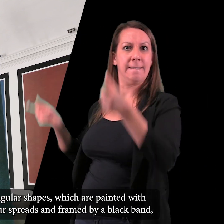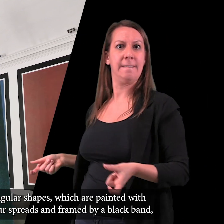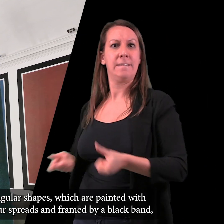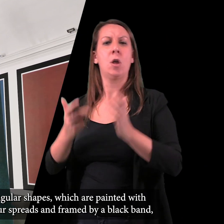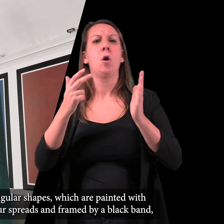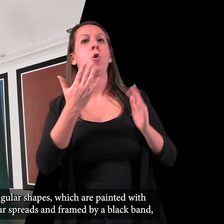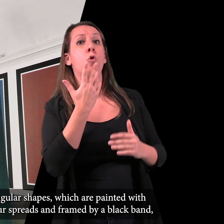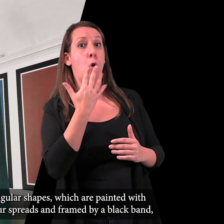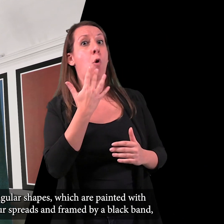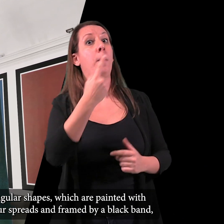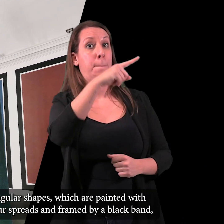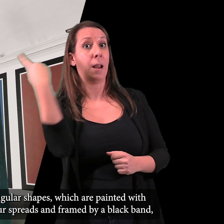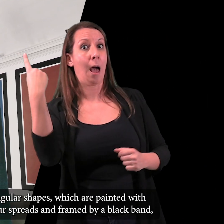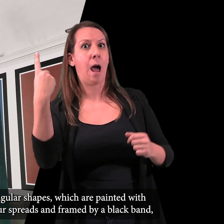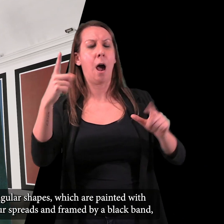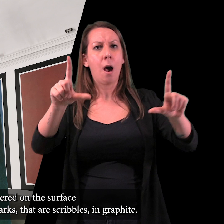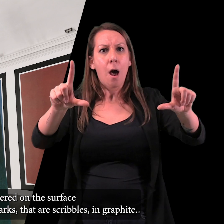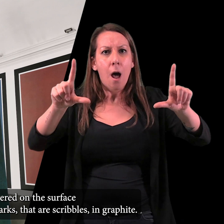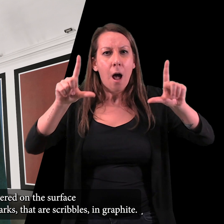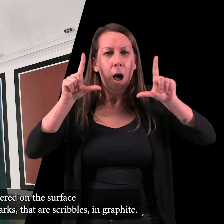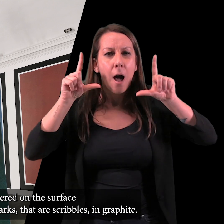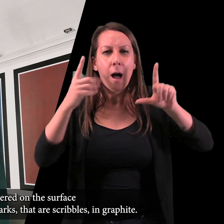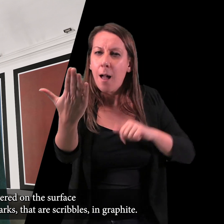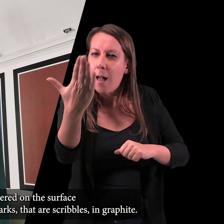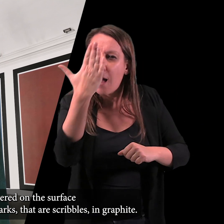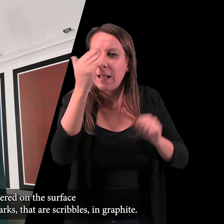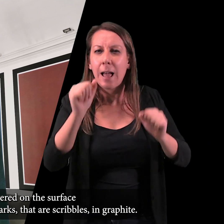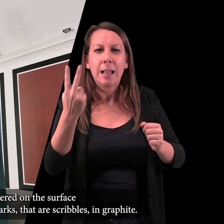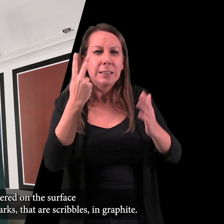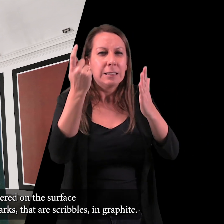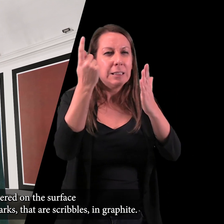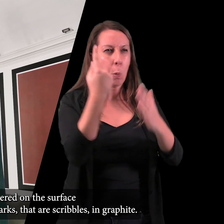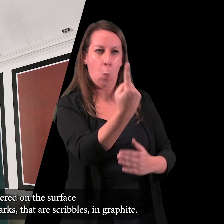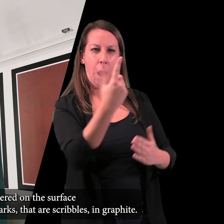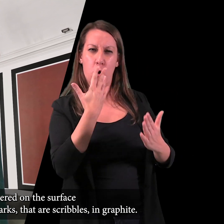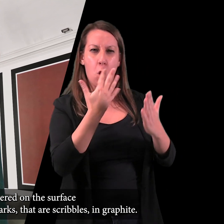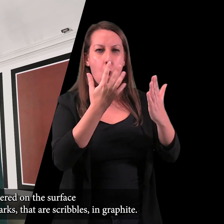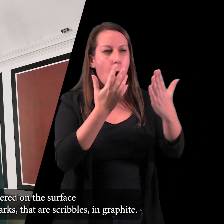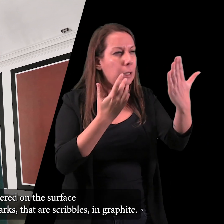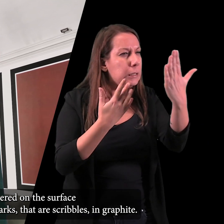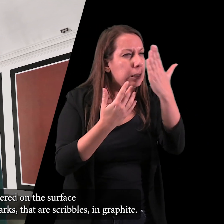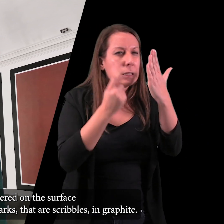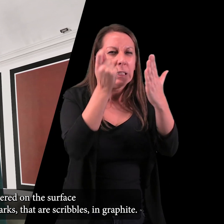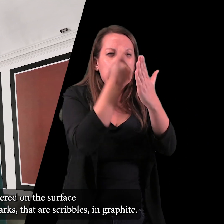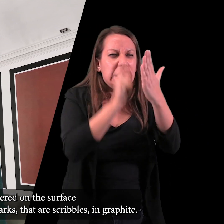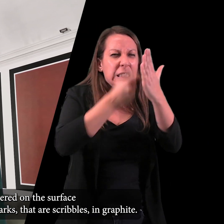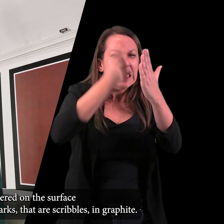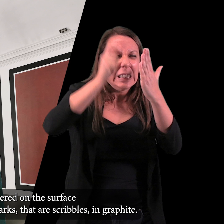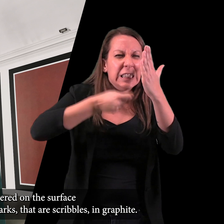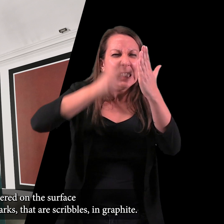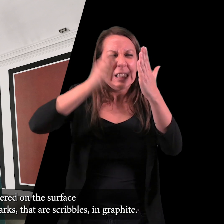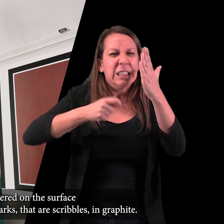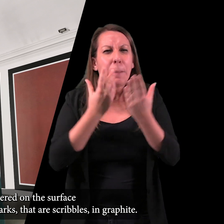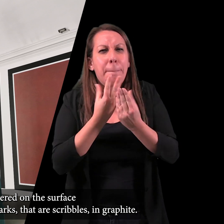spreads and framed by a black band, are covered on the surface by a dense